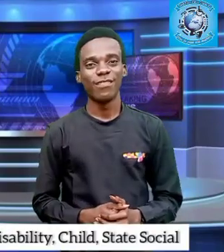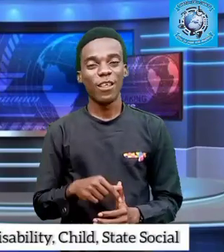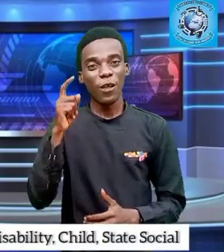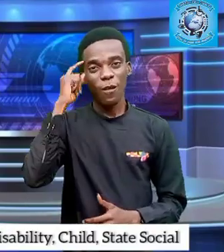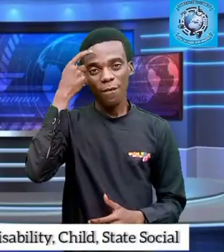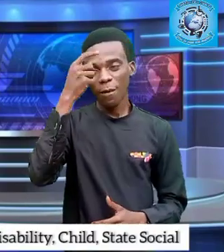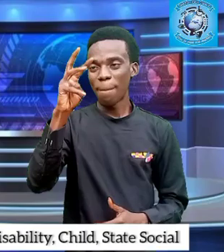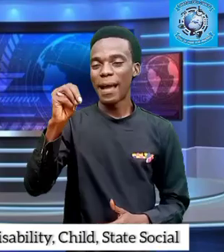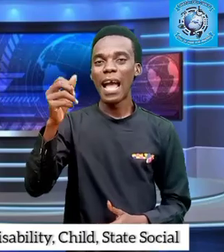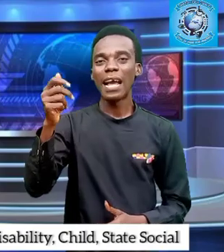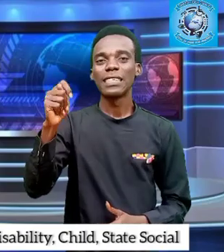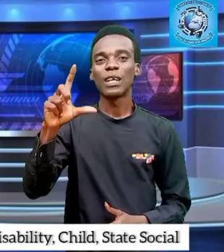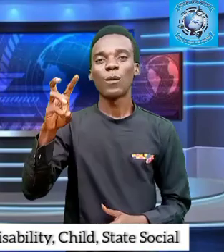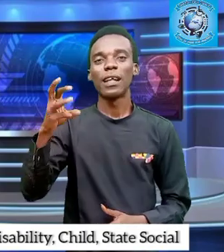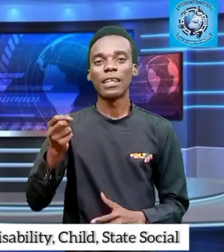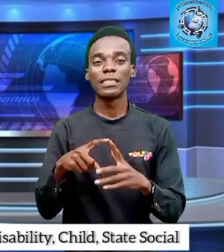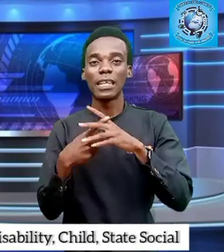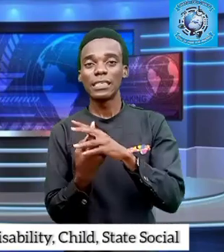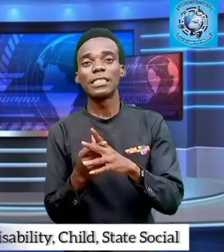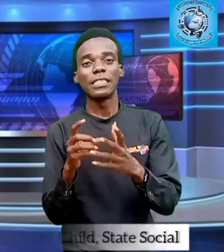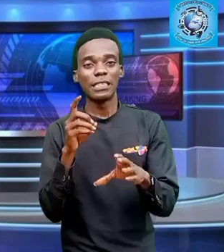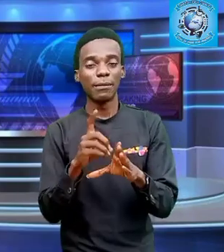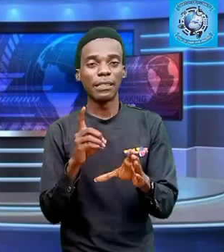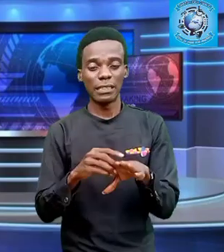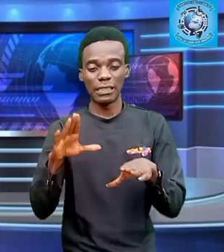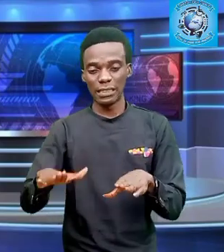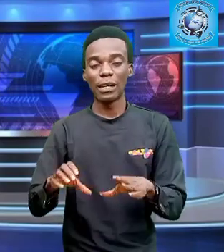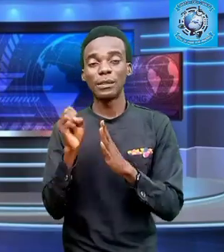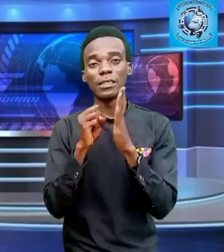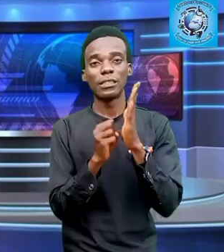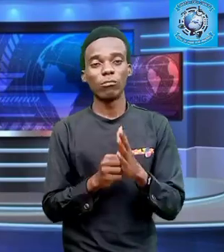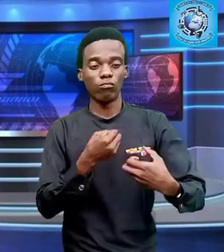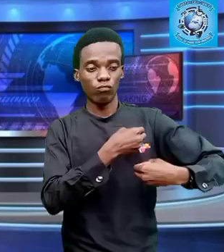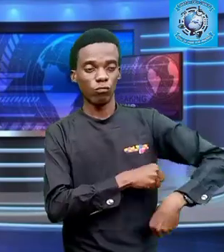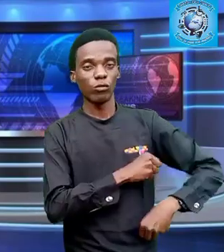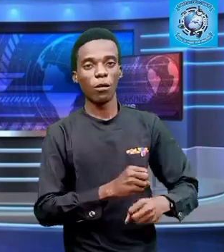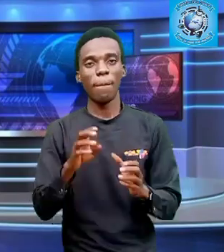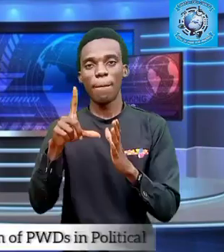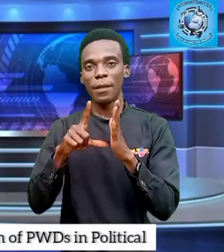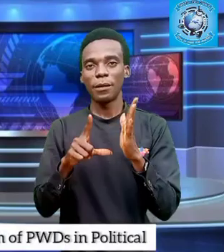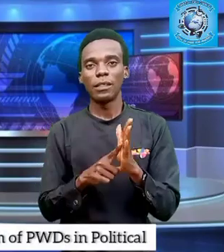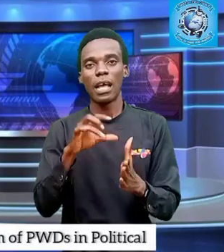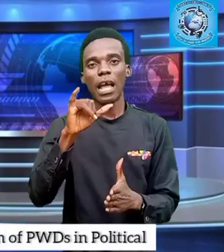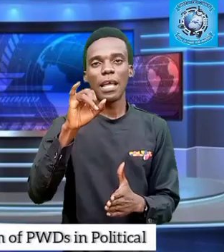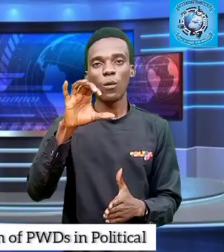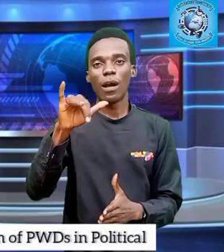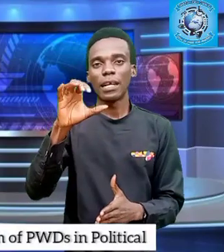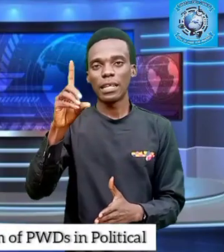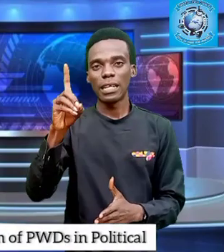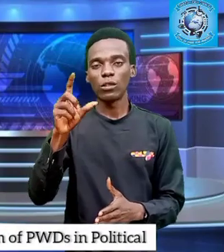Governor Matawale assents to disability child state social protection bills. IYD